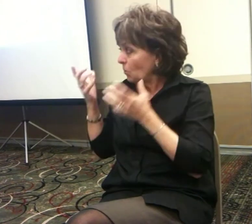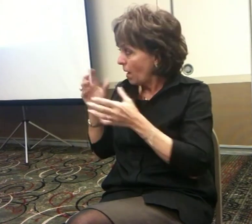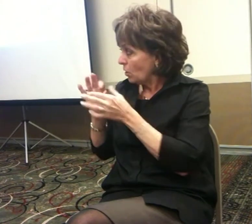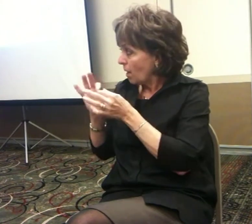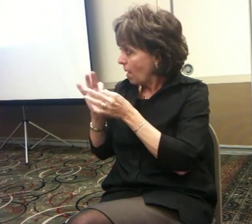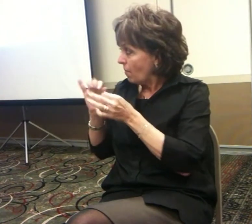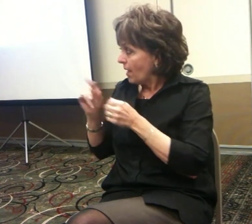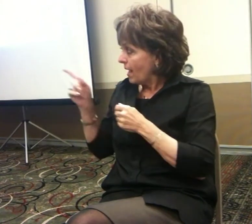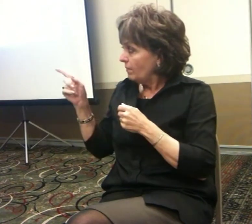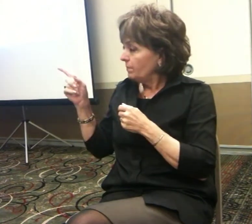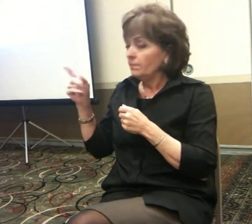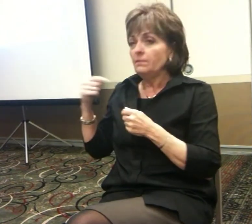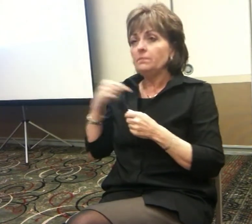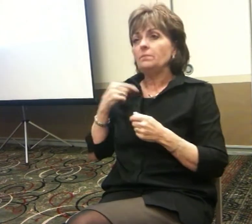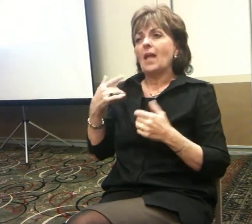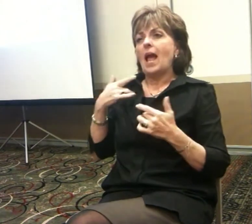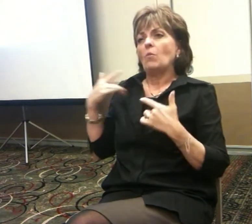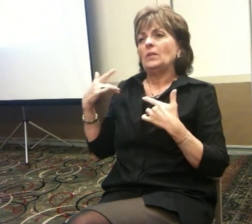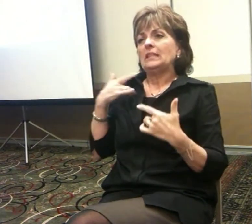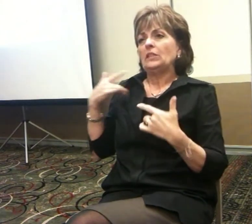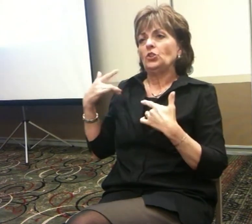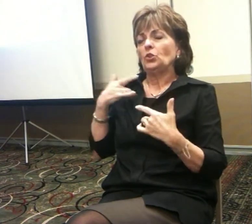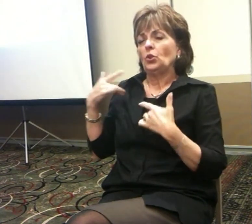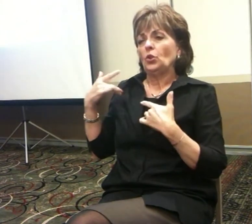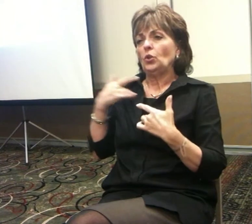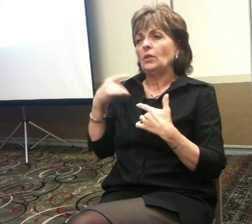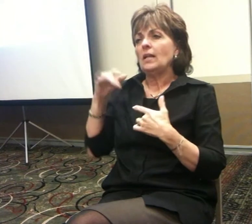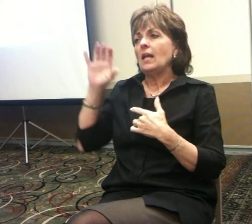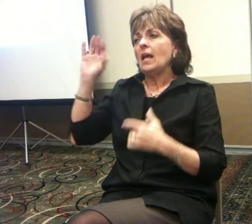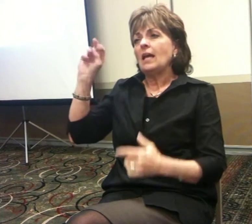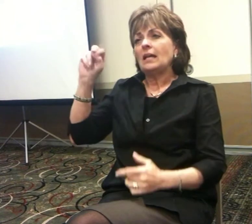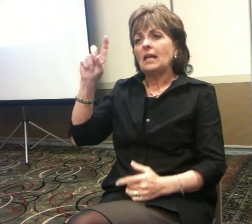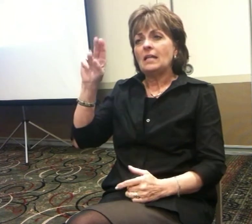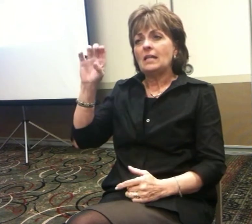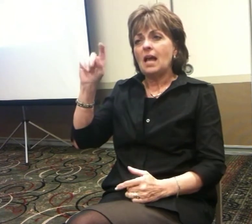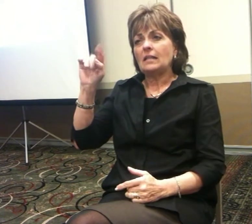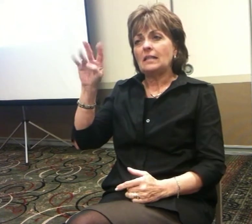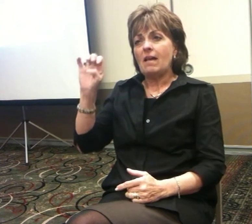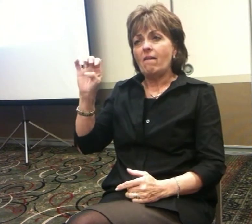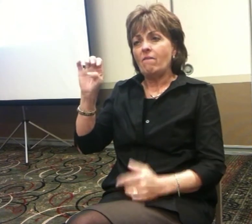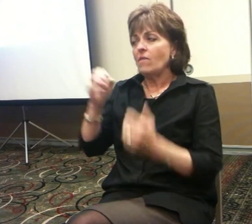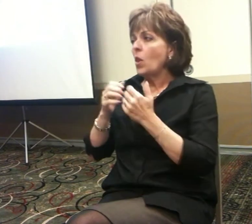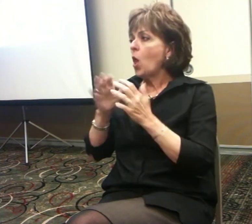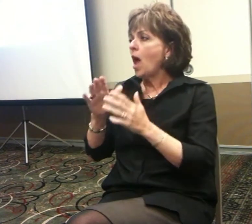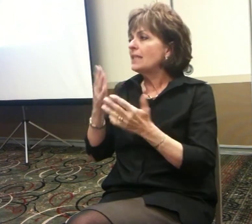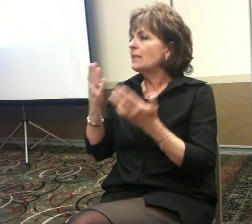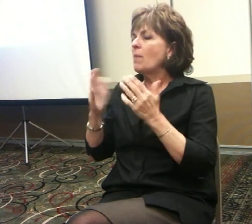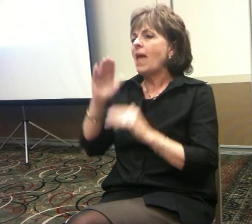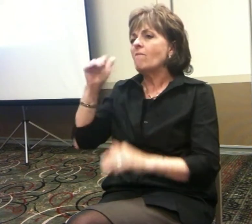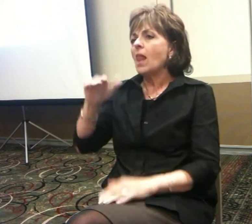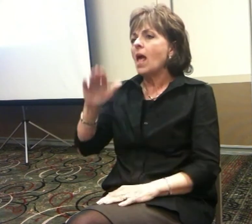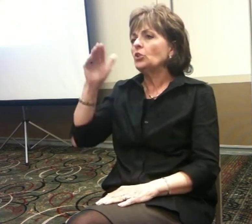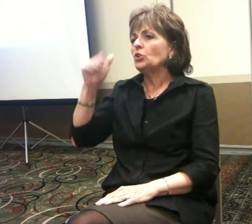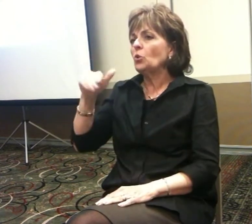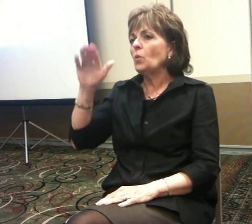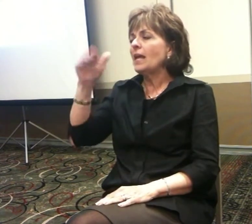I was concerned that the conductive loss may fluctuate. If it was sensory neuro, then it would be very different.